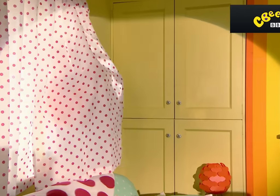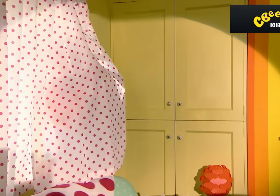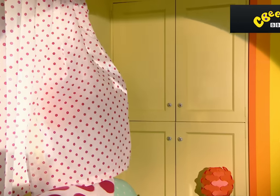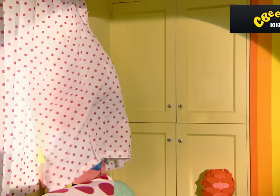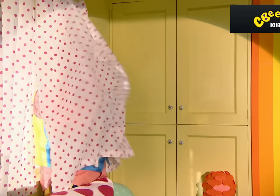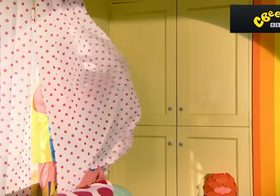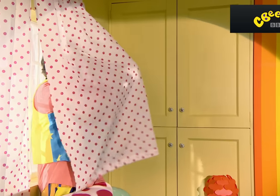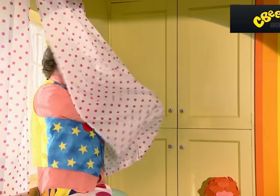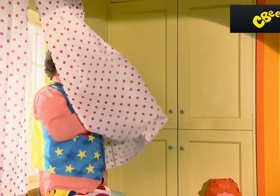Tumble!